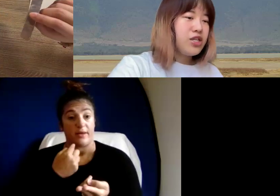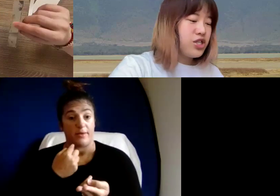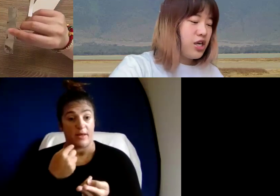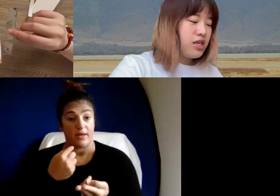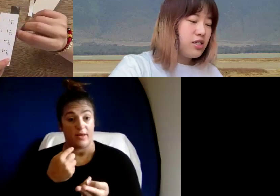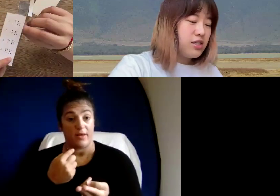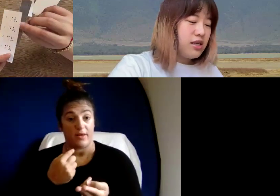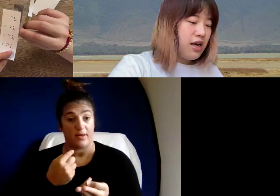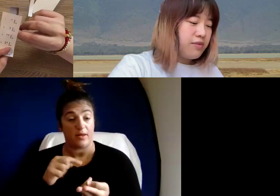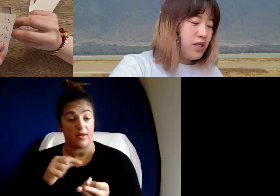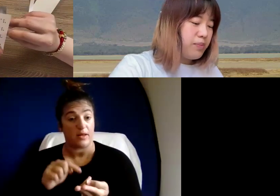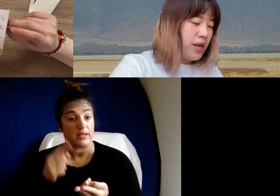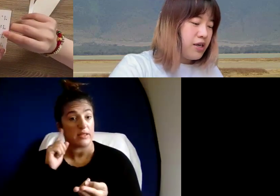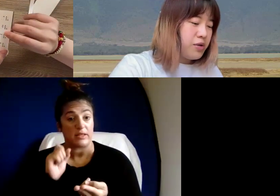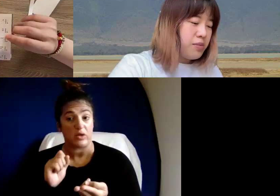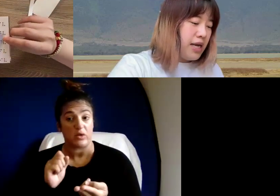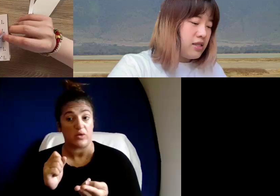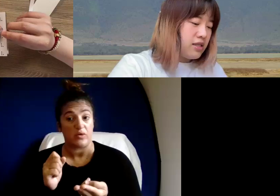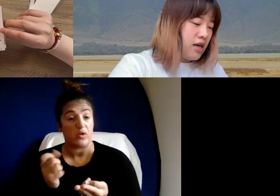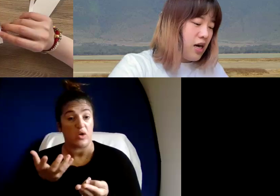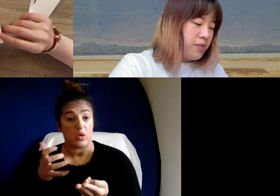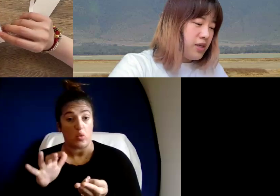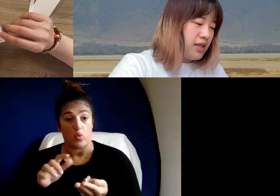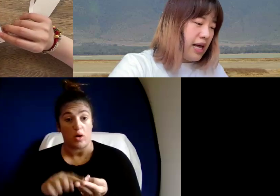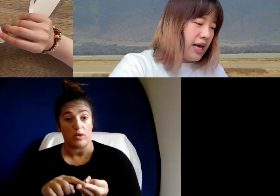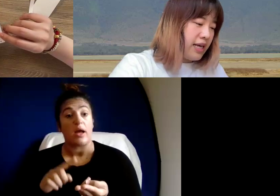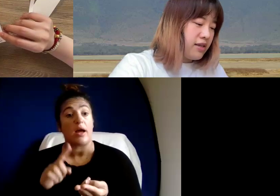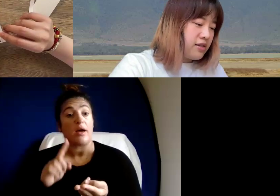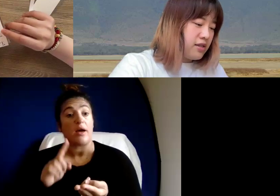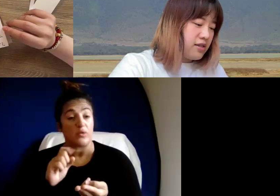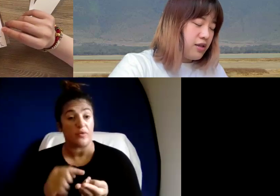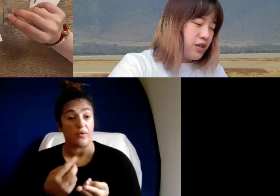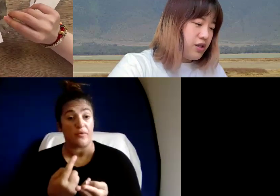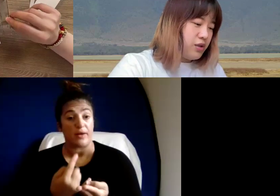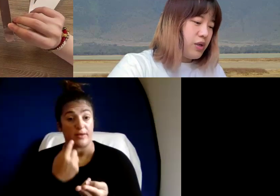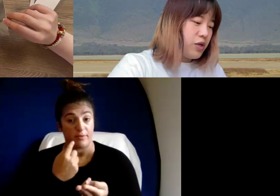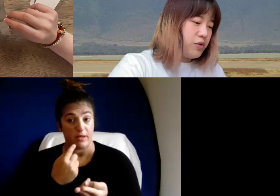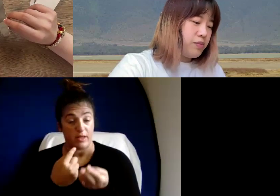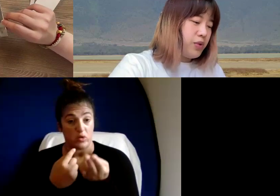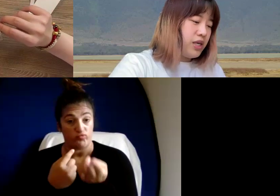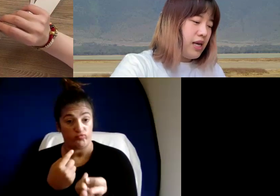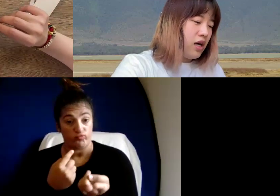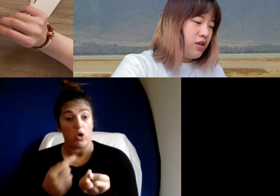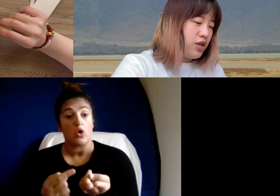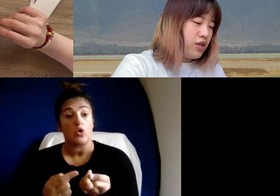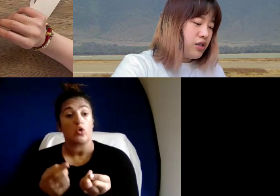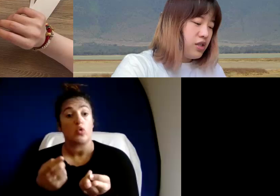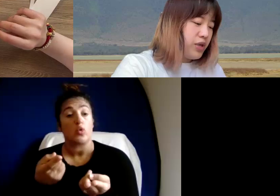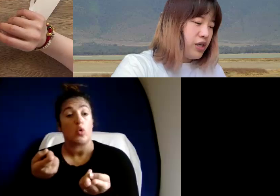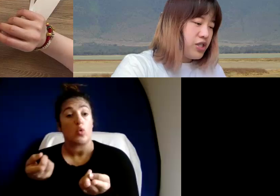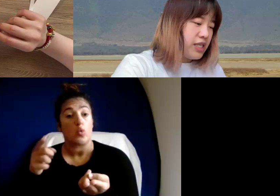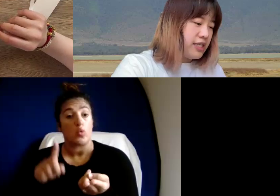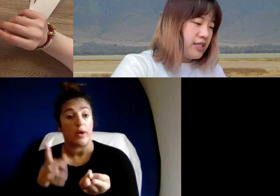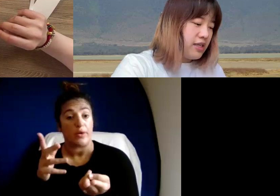And make sure the bottom and the top align. So you will put it under